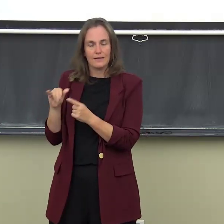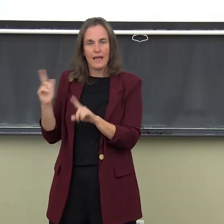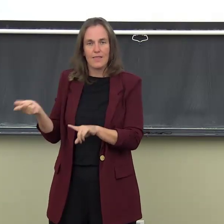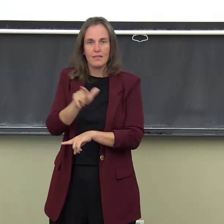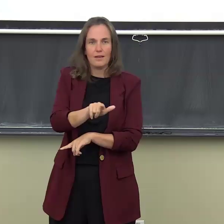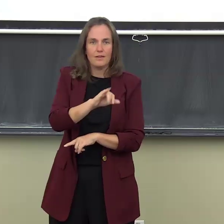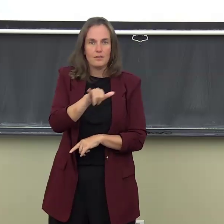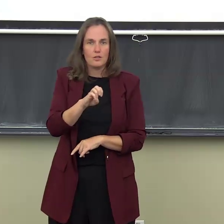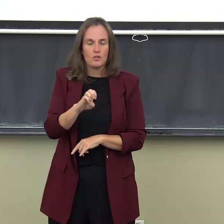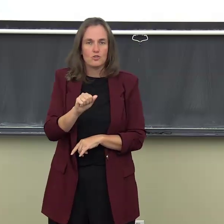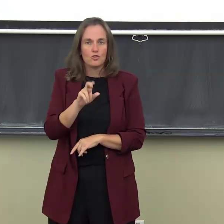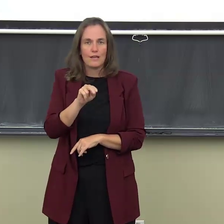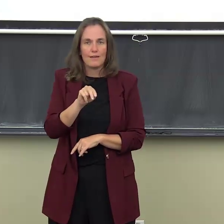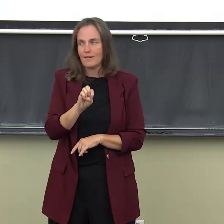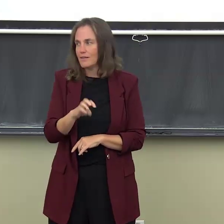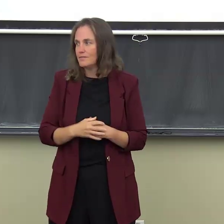Jean.